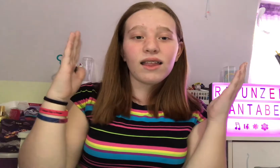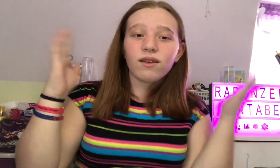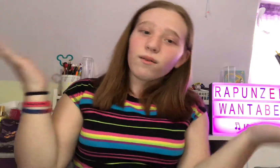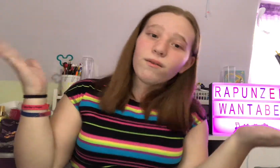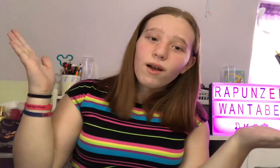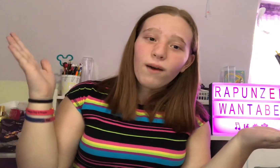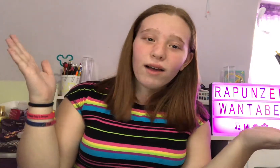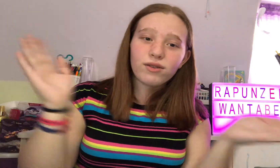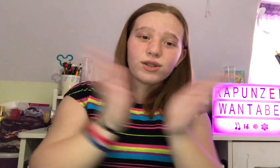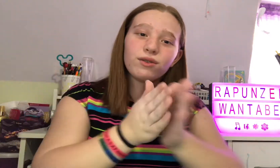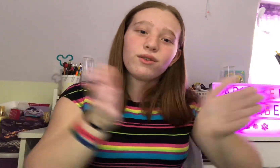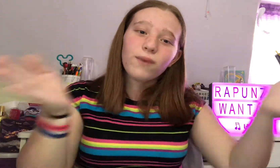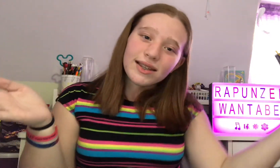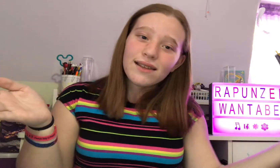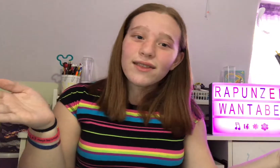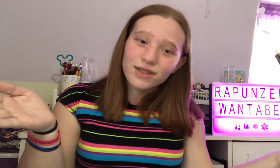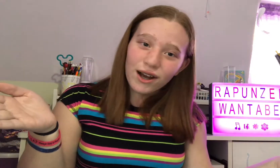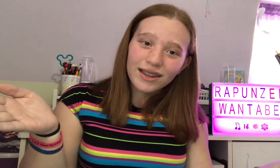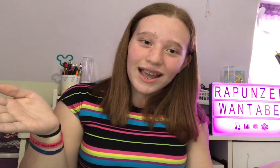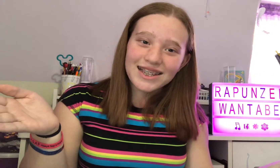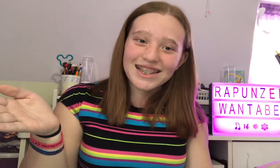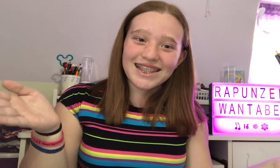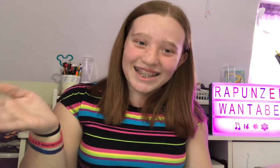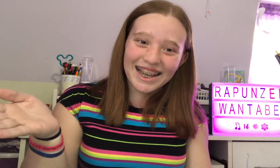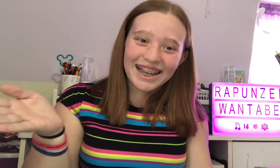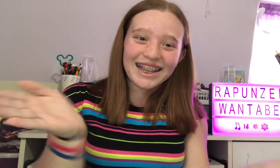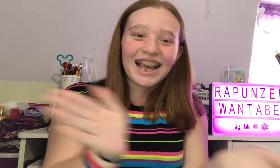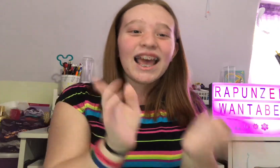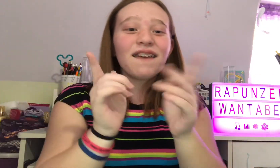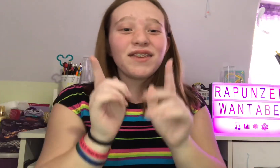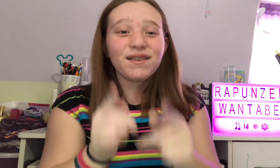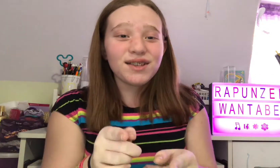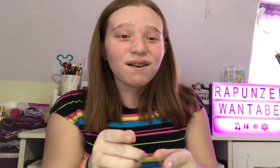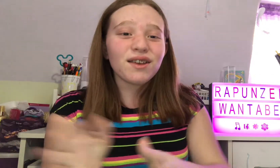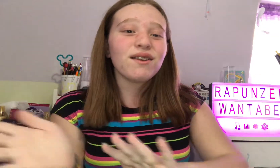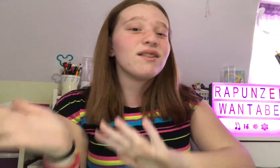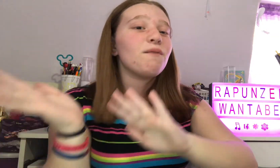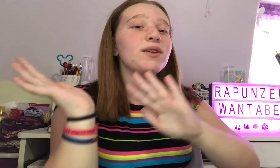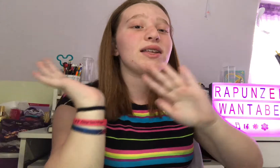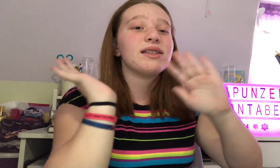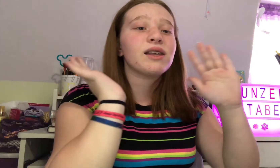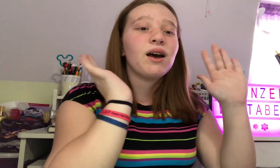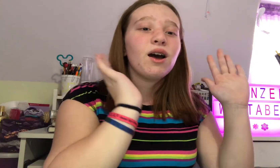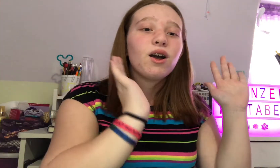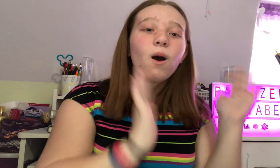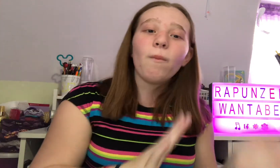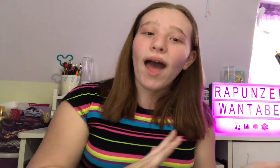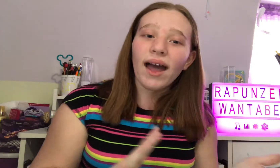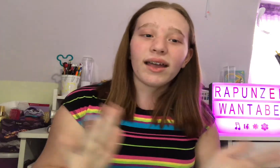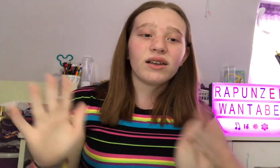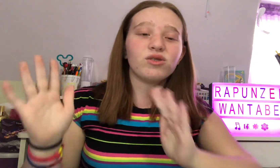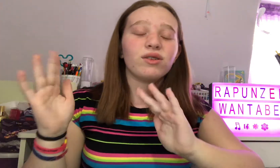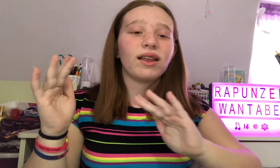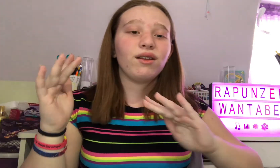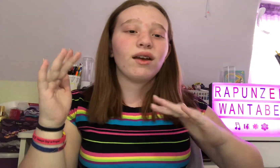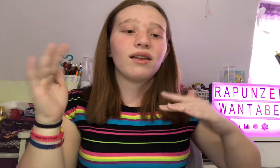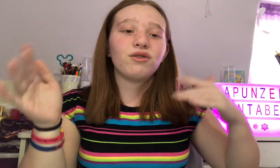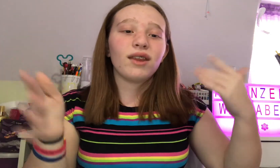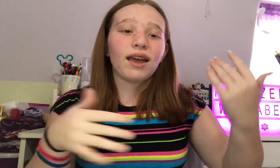You know how to do the rest of the song that I just did. If you don't, you can always go back. So then I go